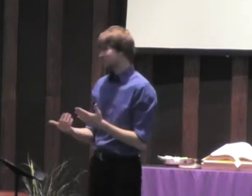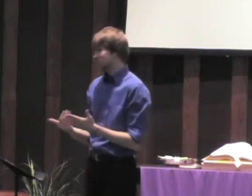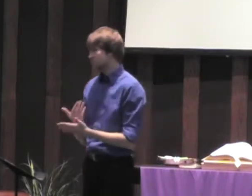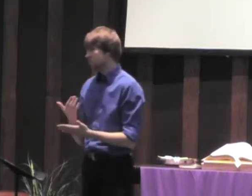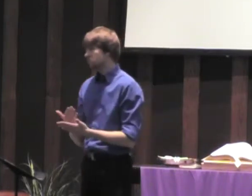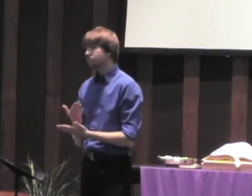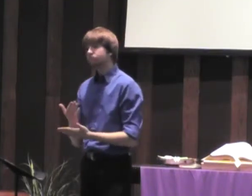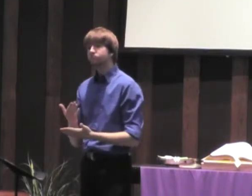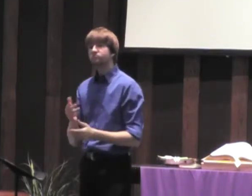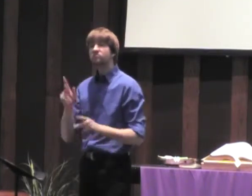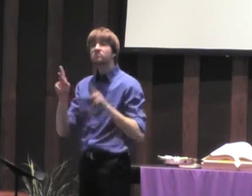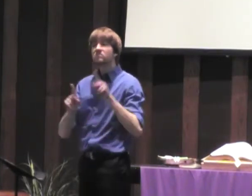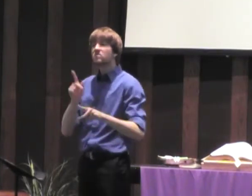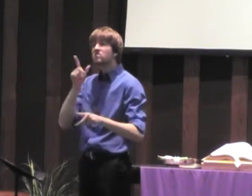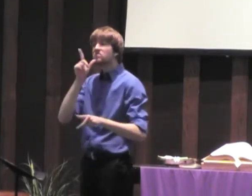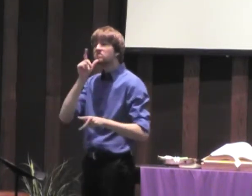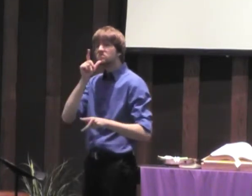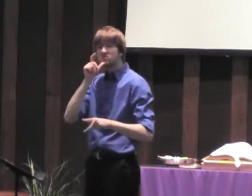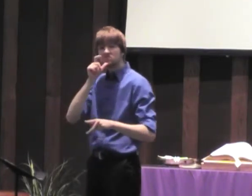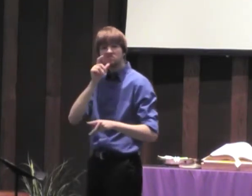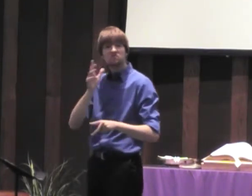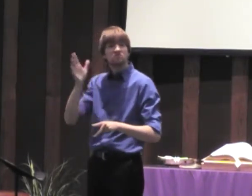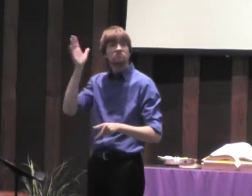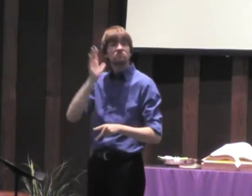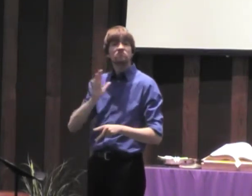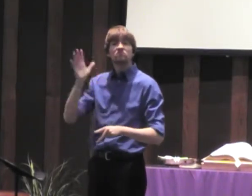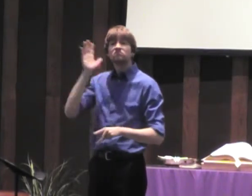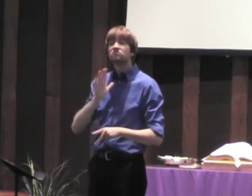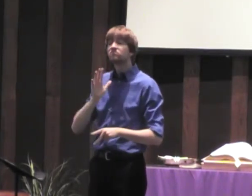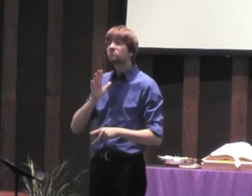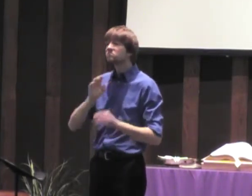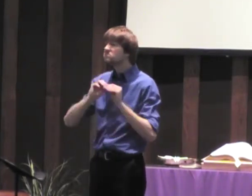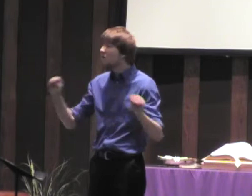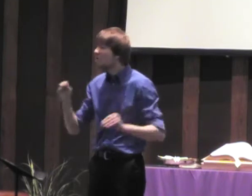Now I'm a master of changing old things into new.